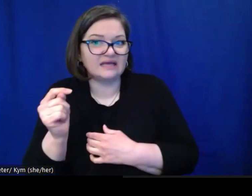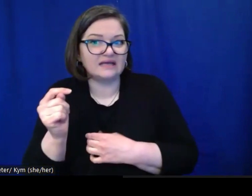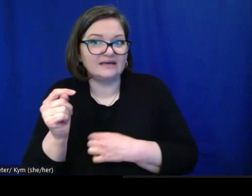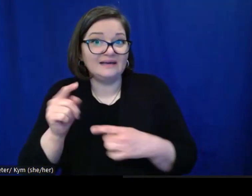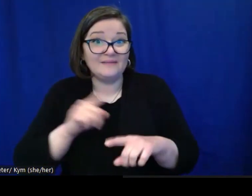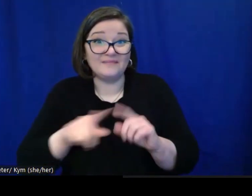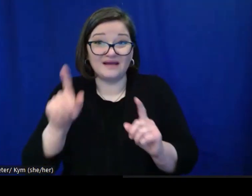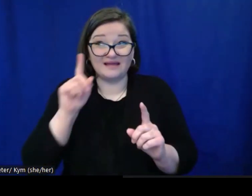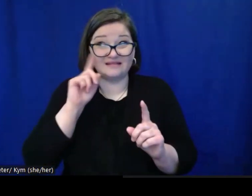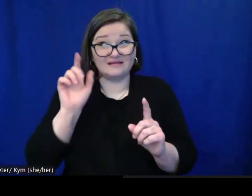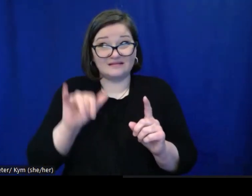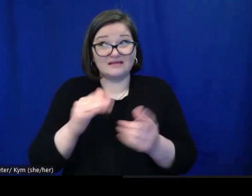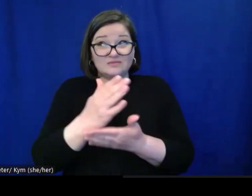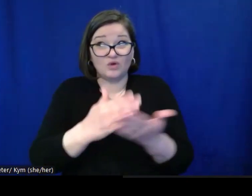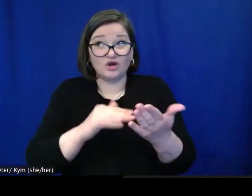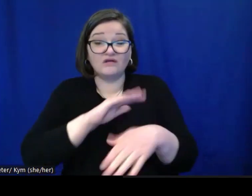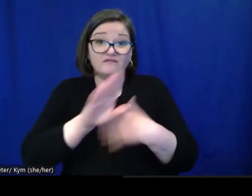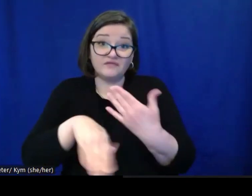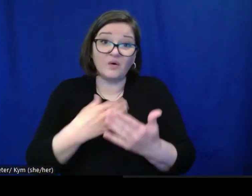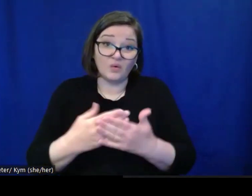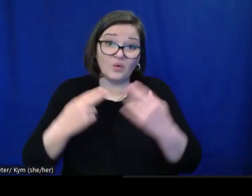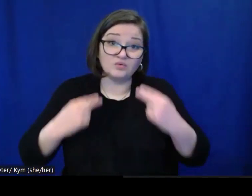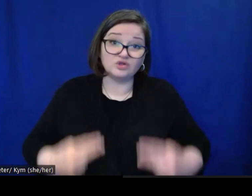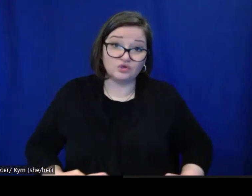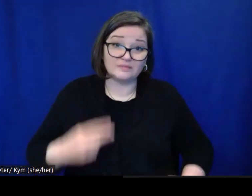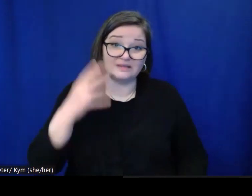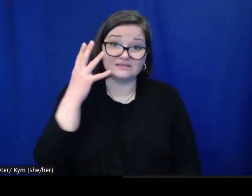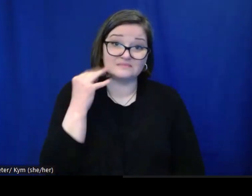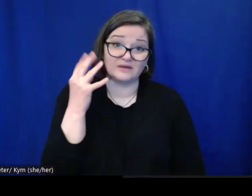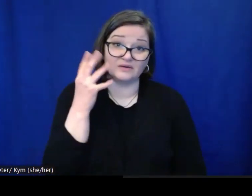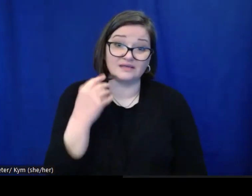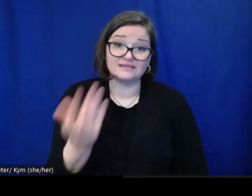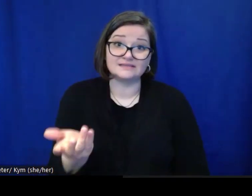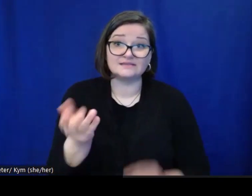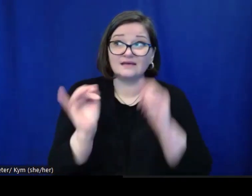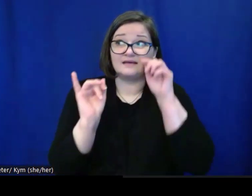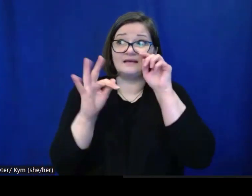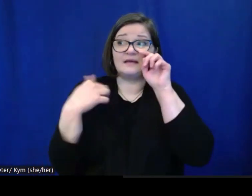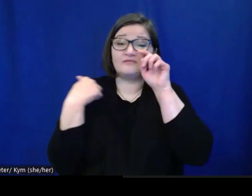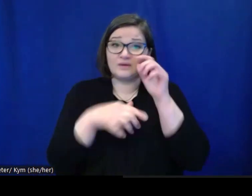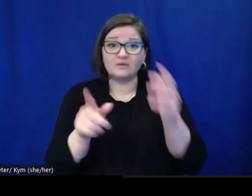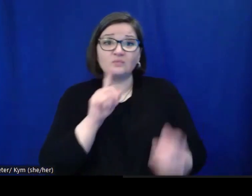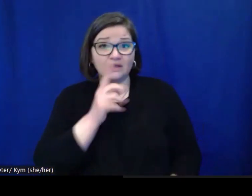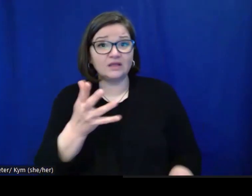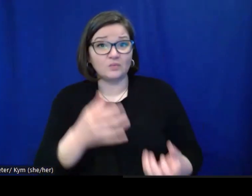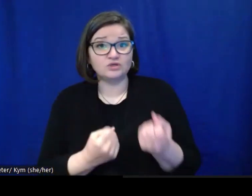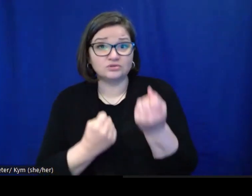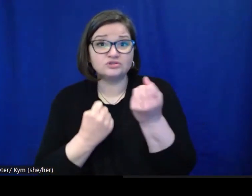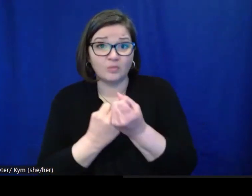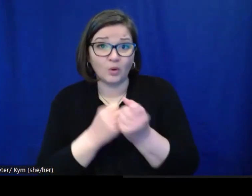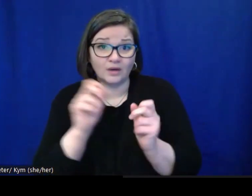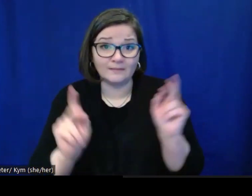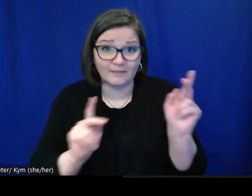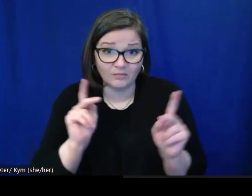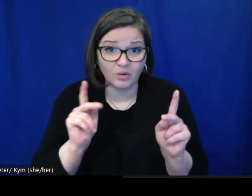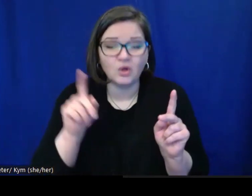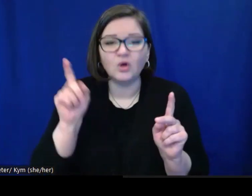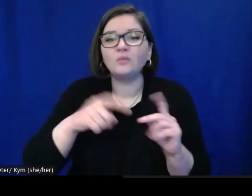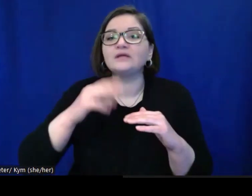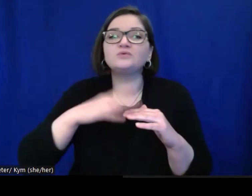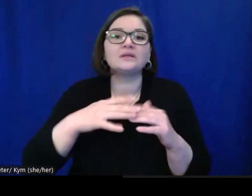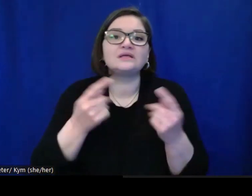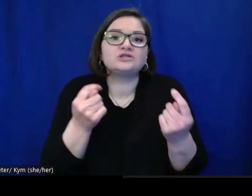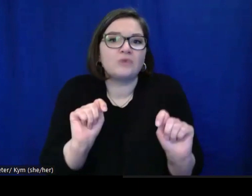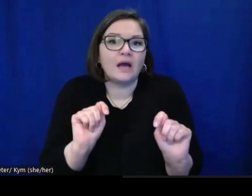that's part of the whole human experience. And if we are really hoping to support people, we have to at least try